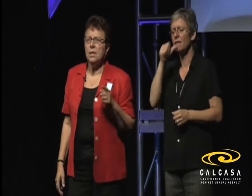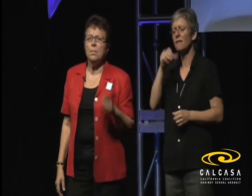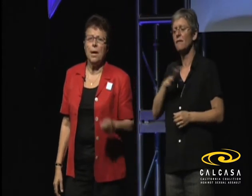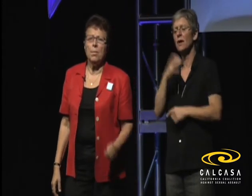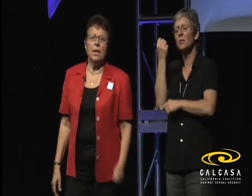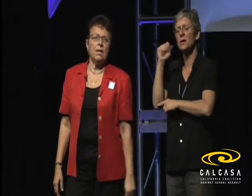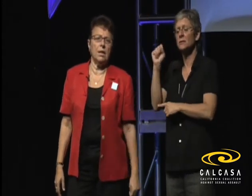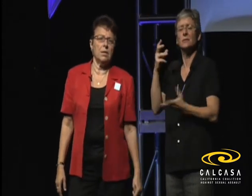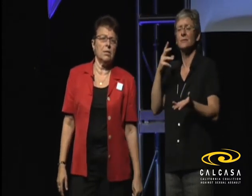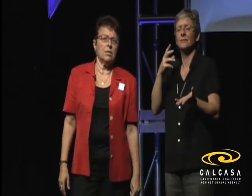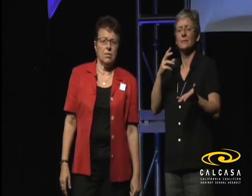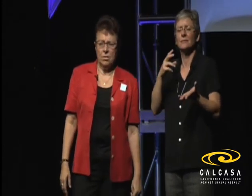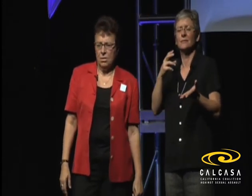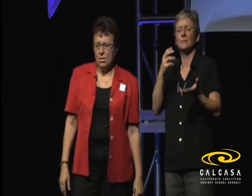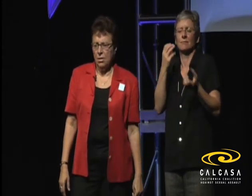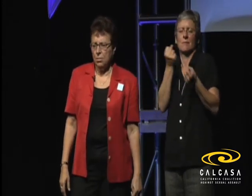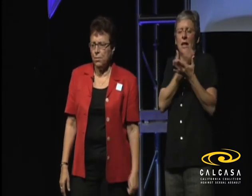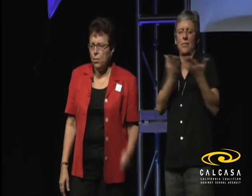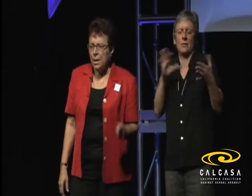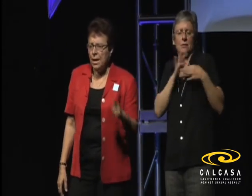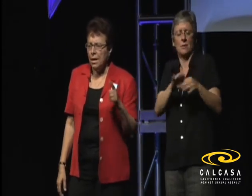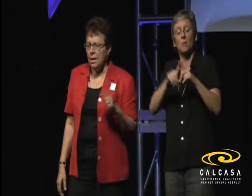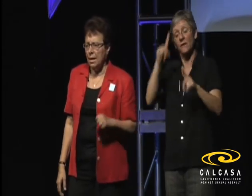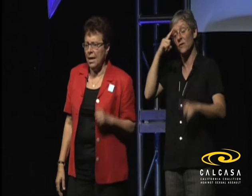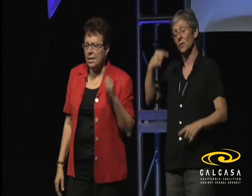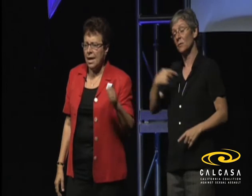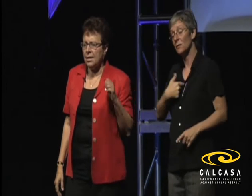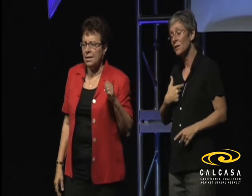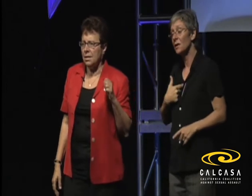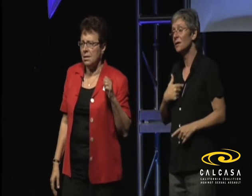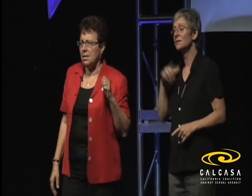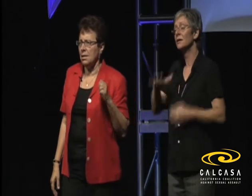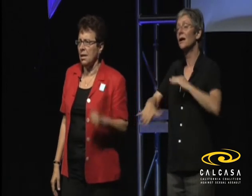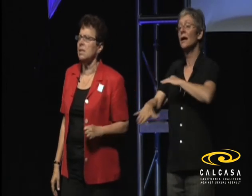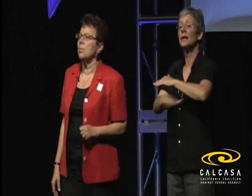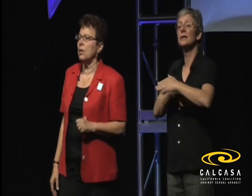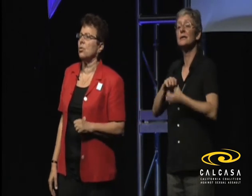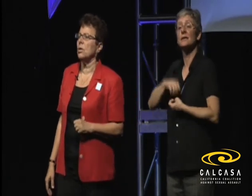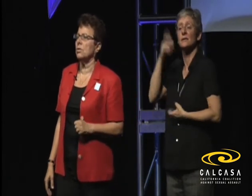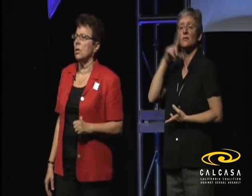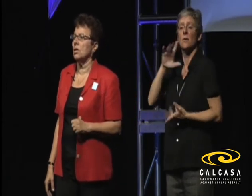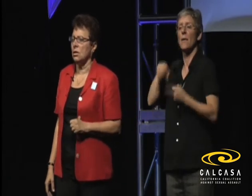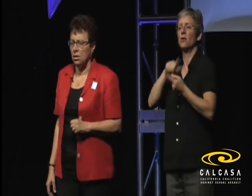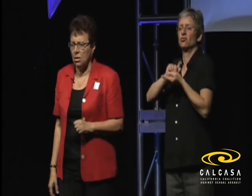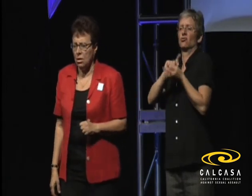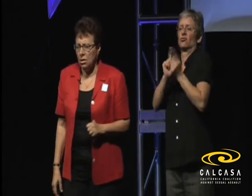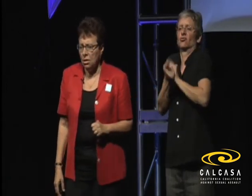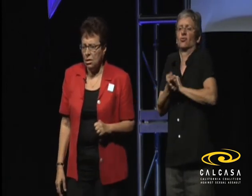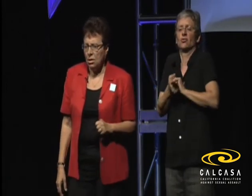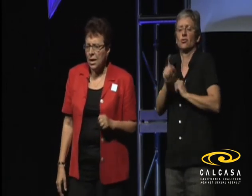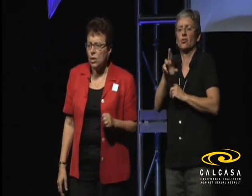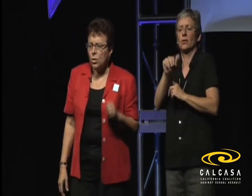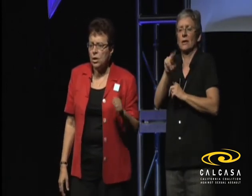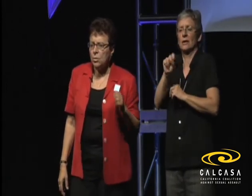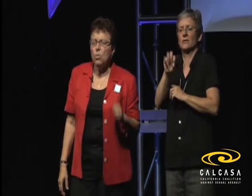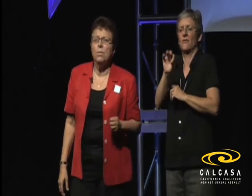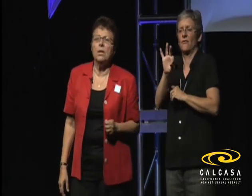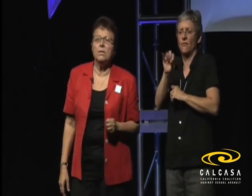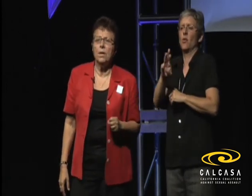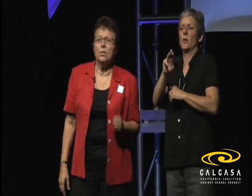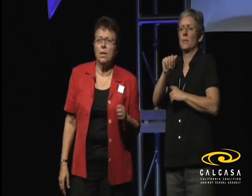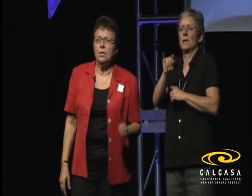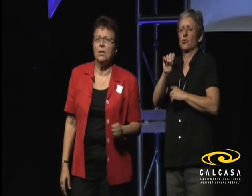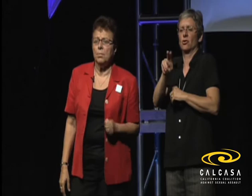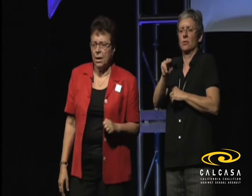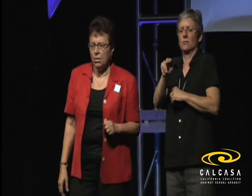Feminism is about many things, but for me, at its essence, it is about transformation. That is what this movement